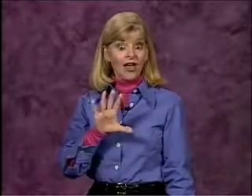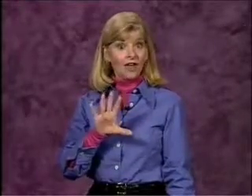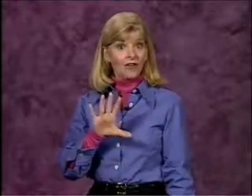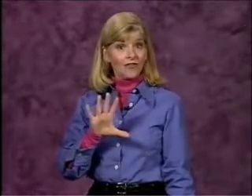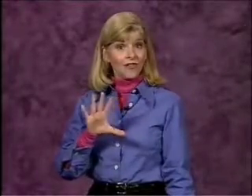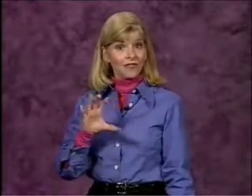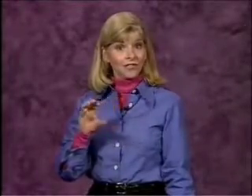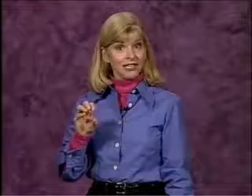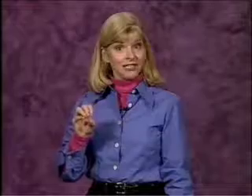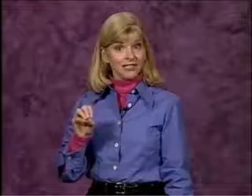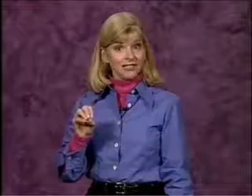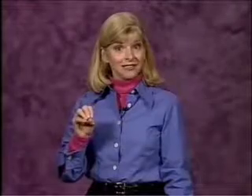8,550.